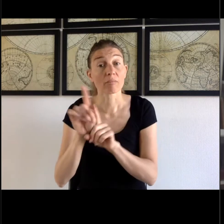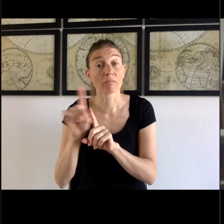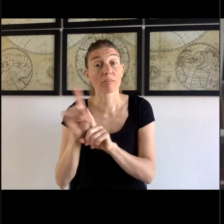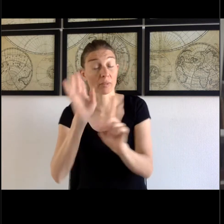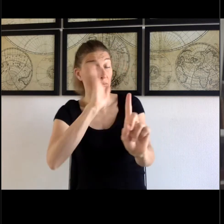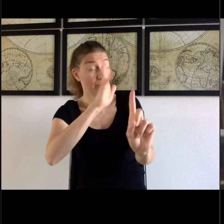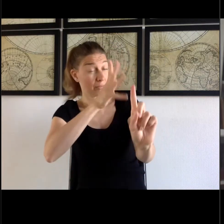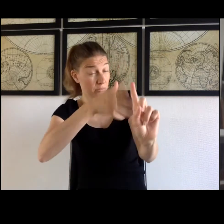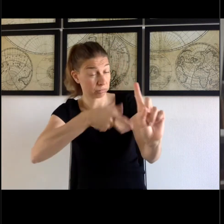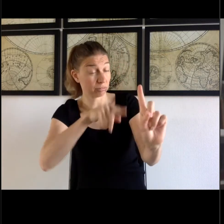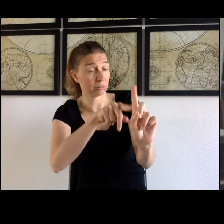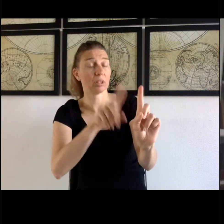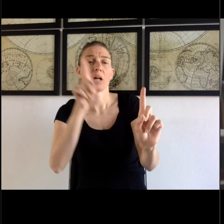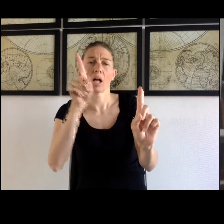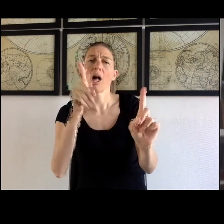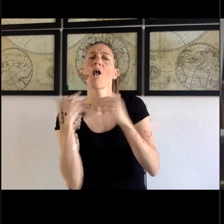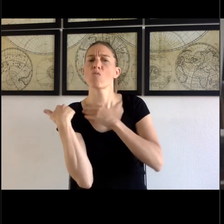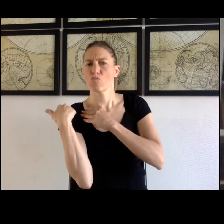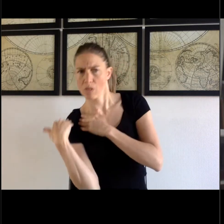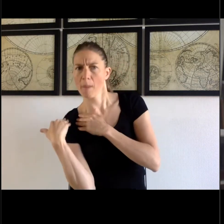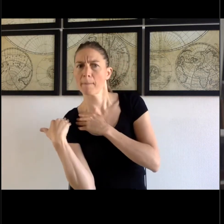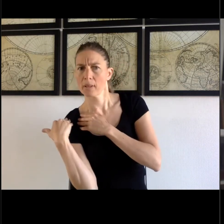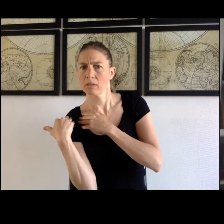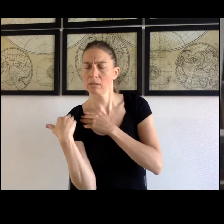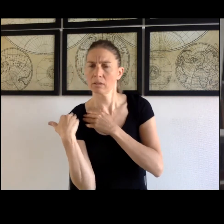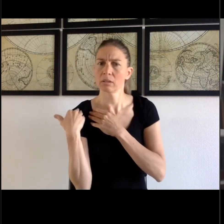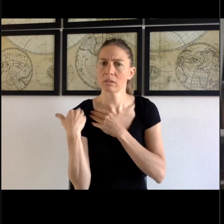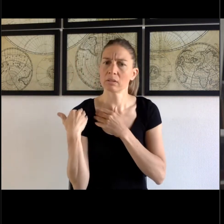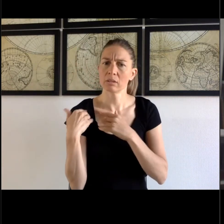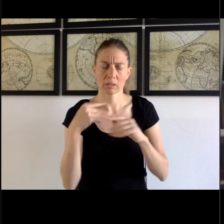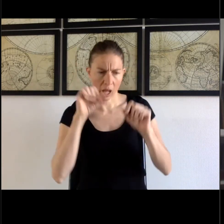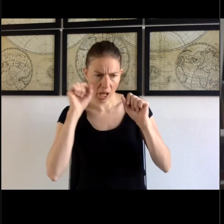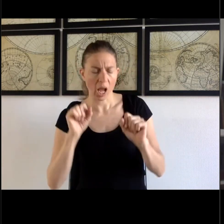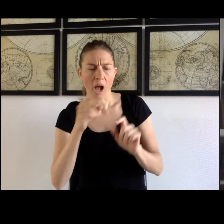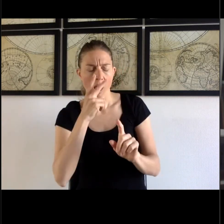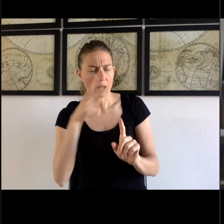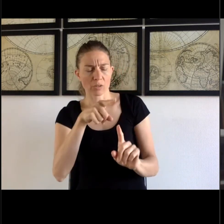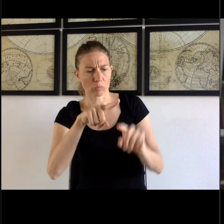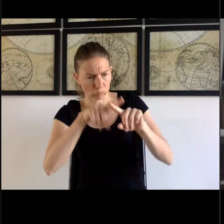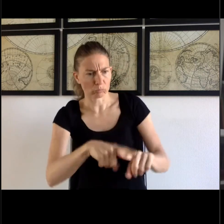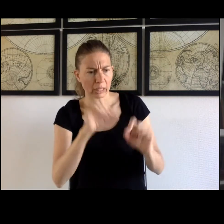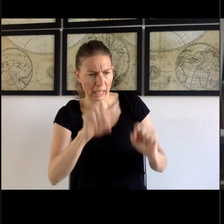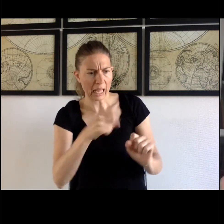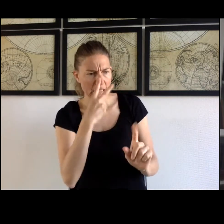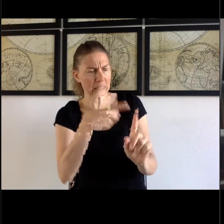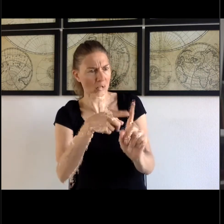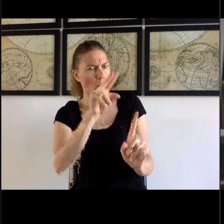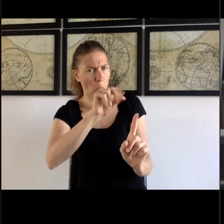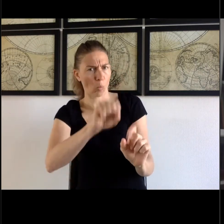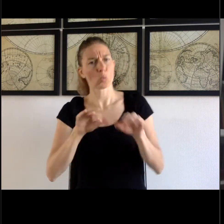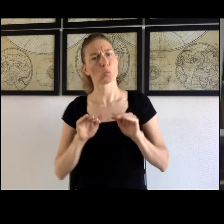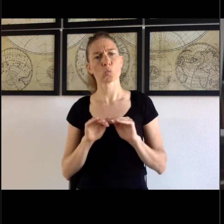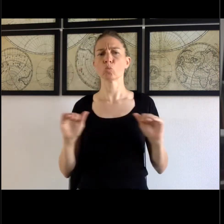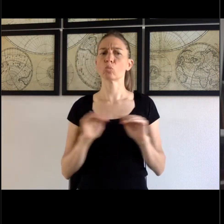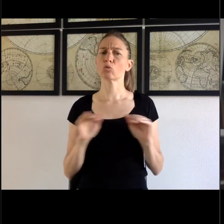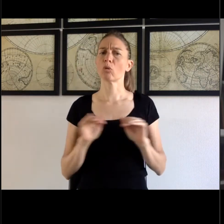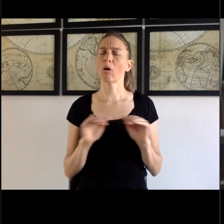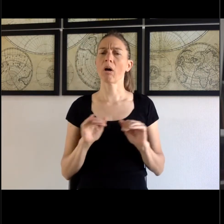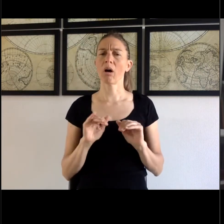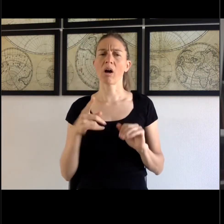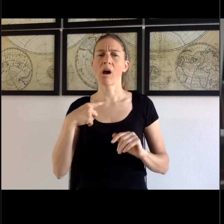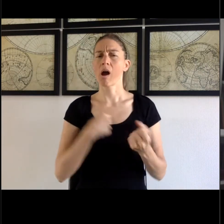that the process is fair, that it's unbiased, that we can actually transparently communicate